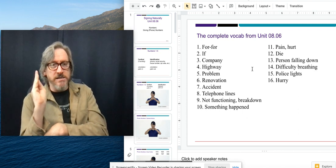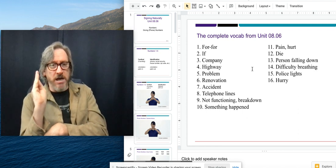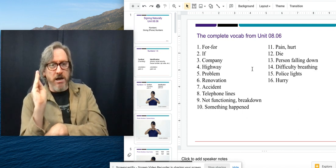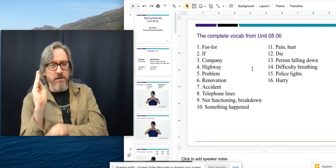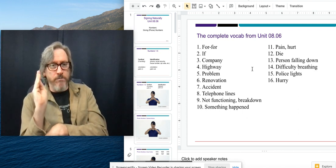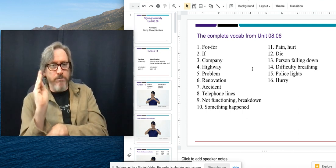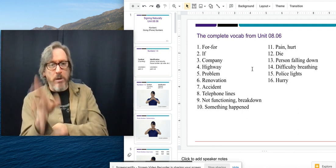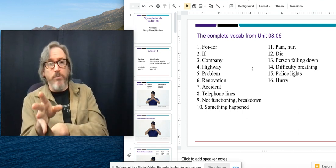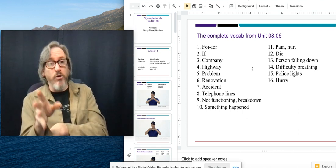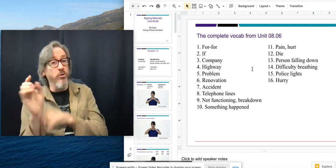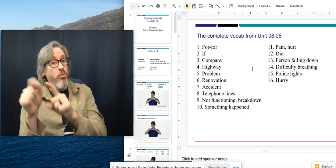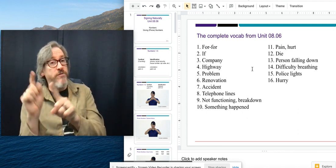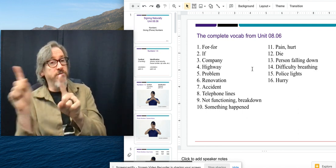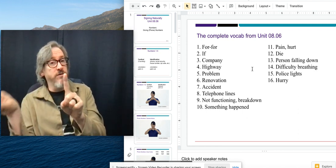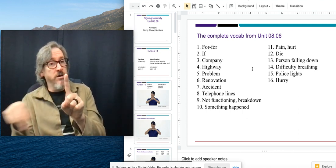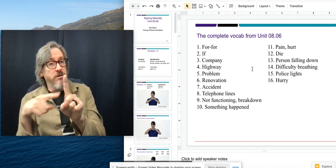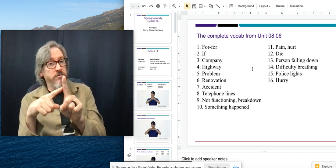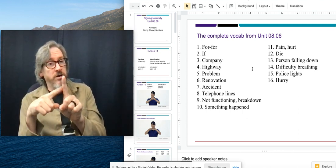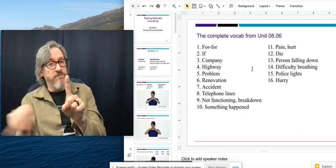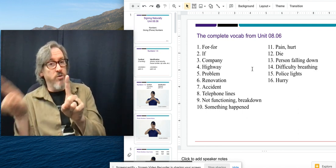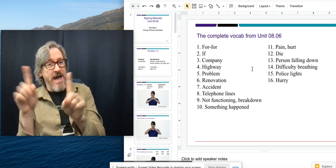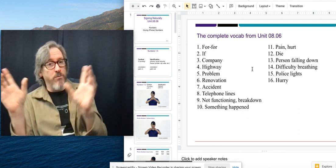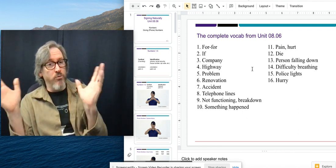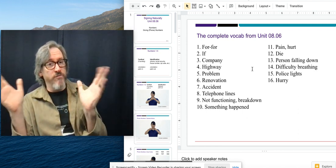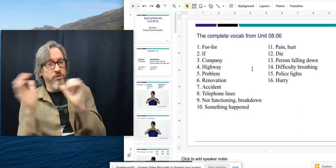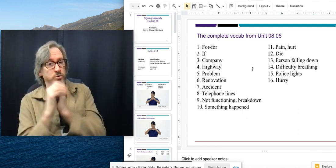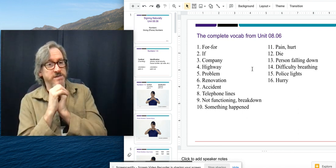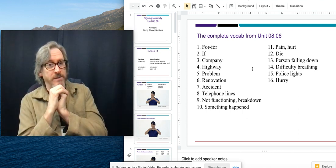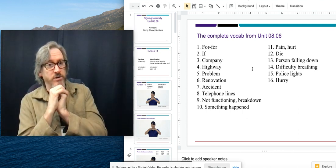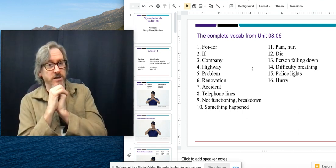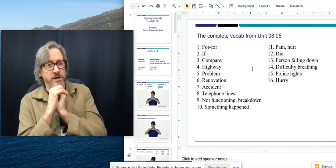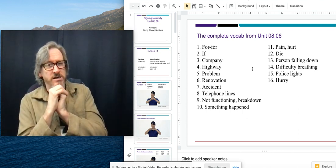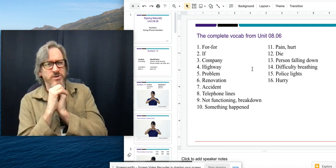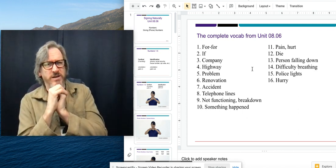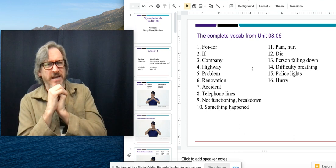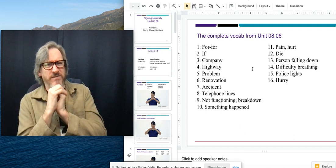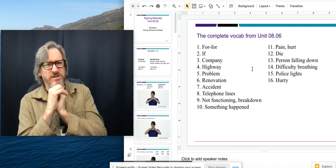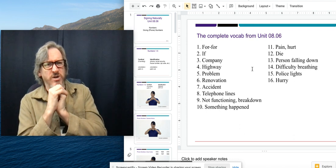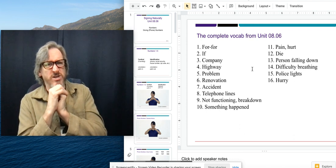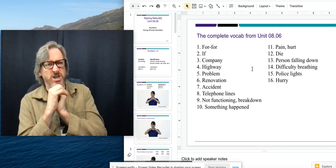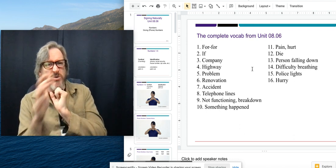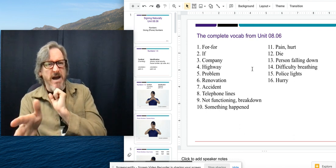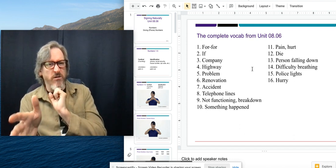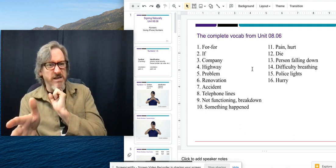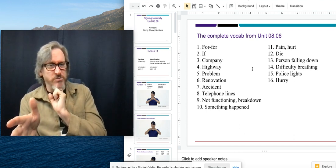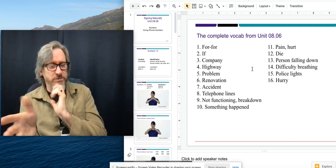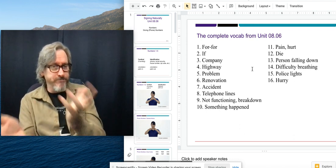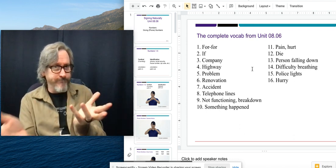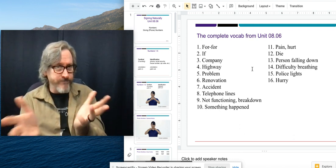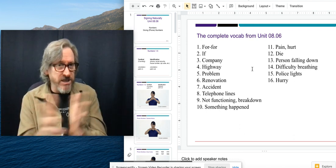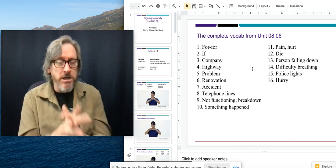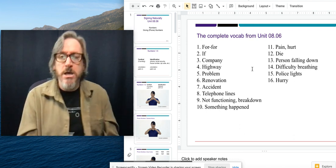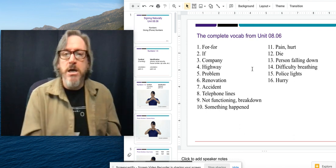a PowerPoint with the vocab review separately so that the GIFs don't slow down this